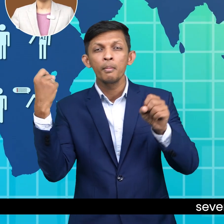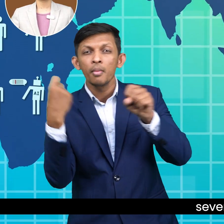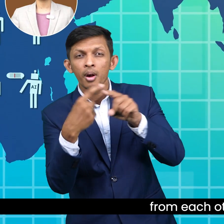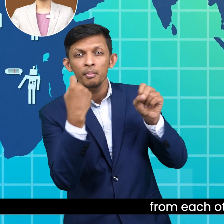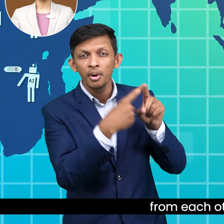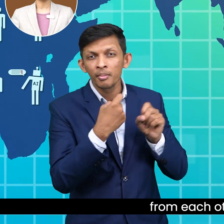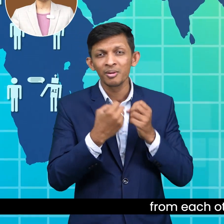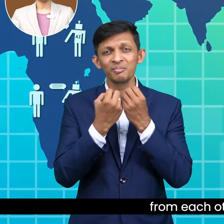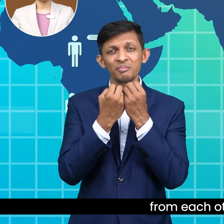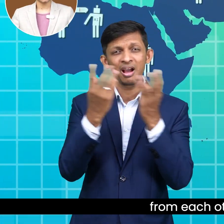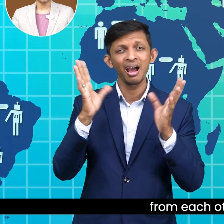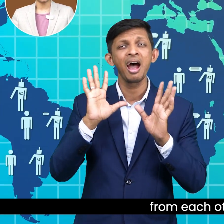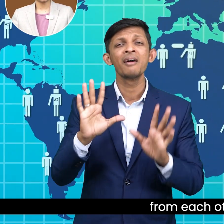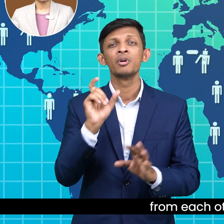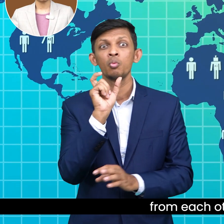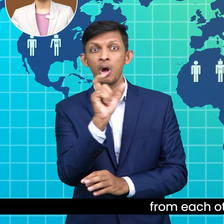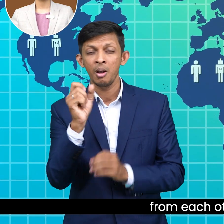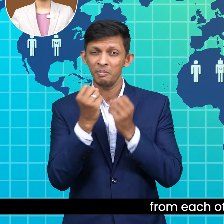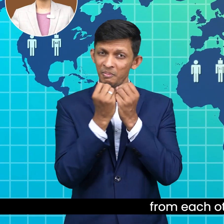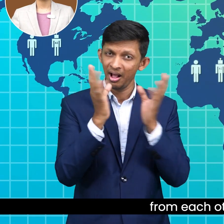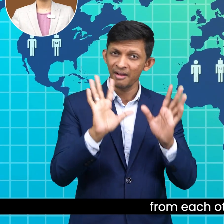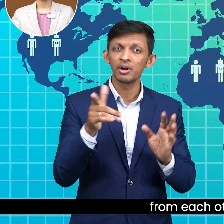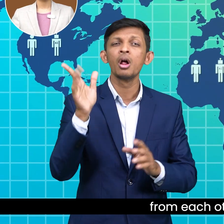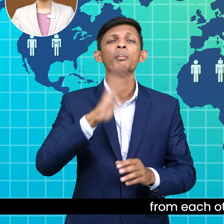several words from each other's languages.